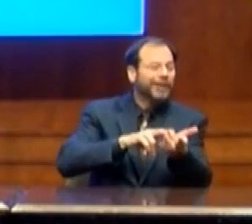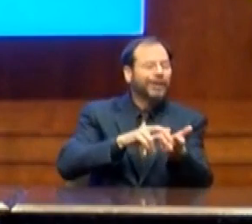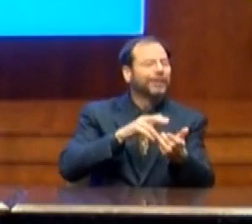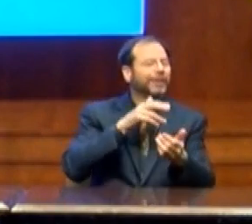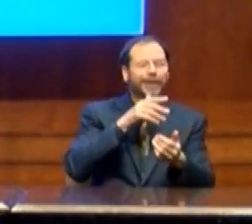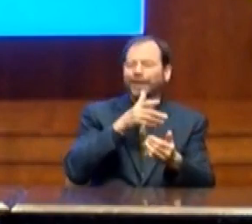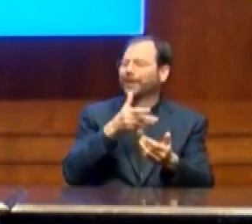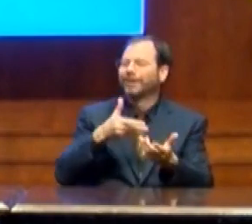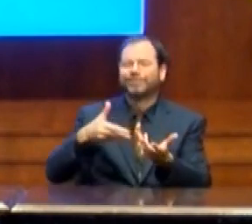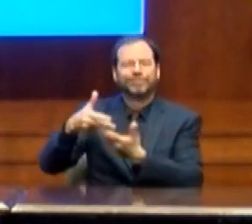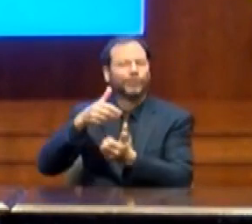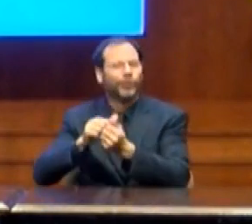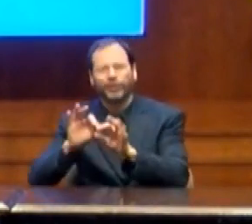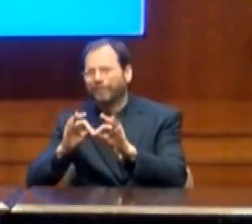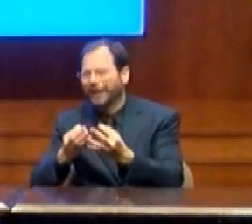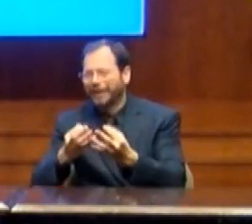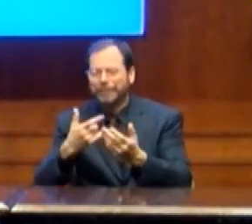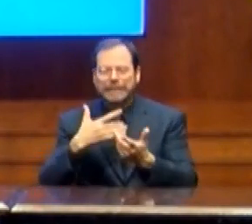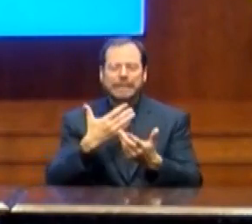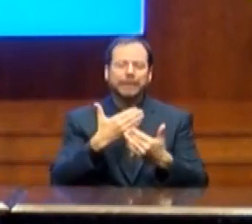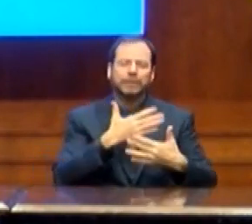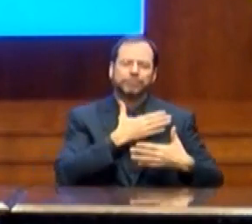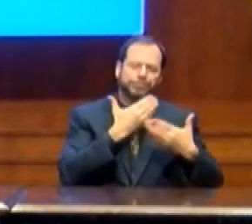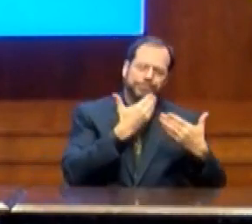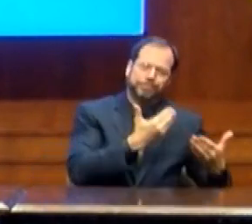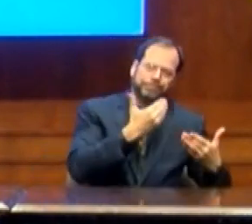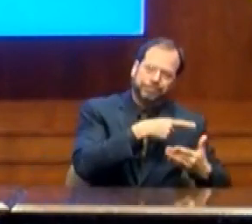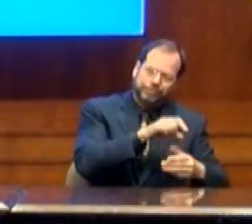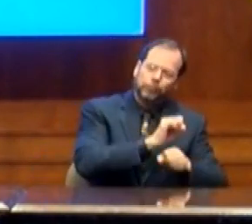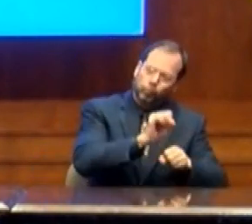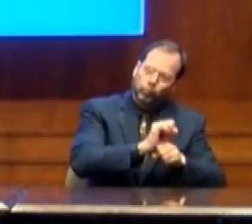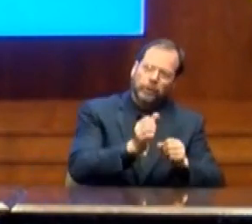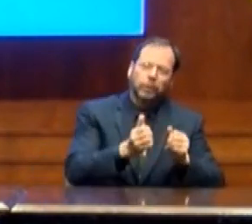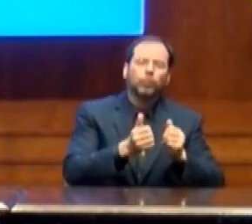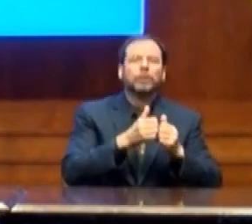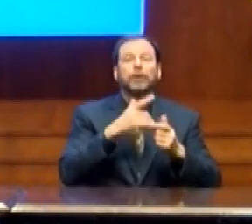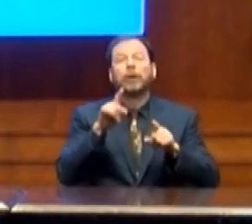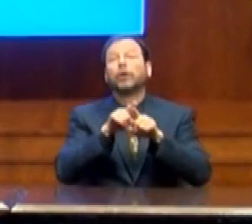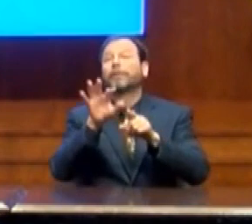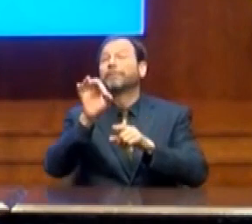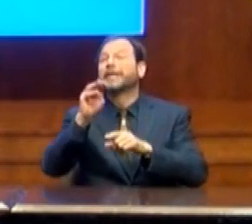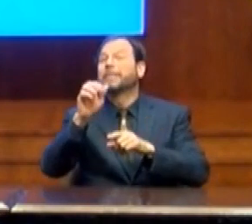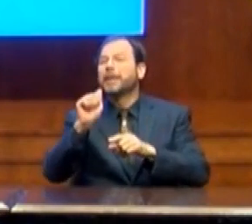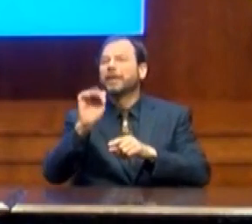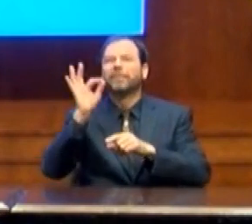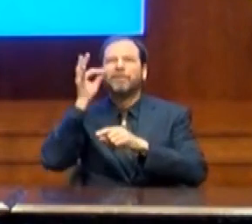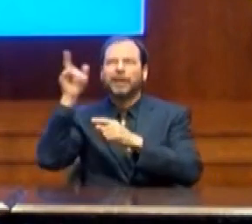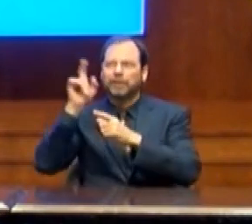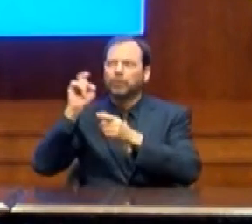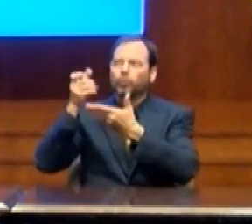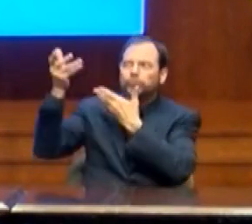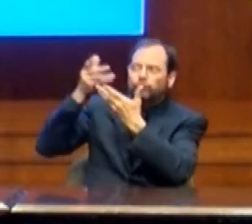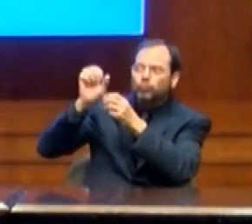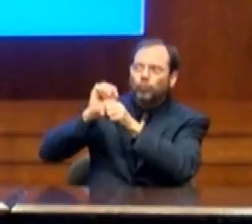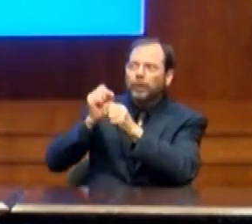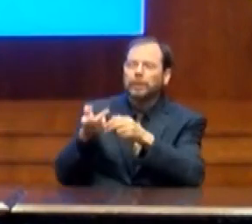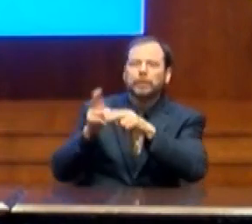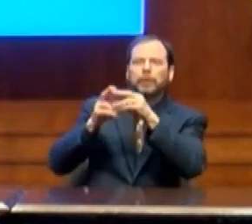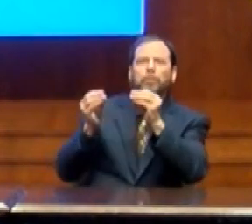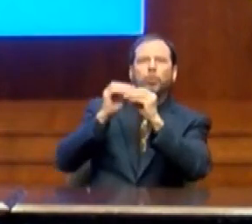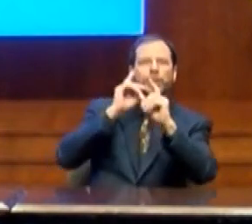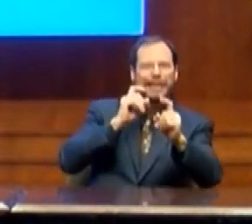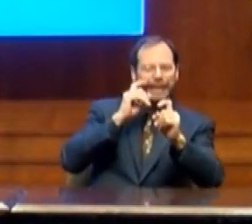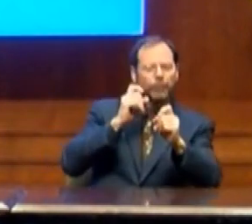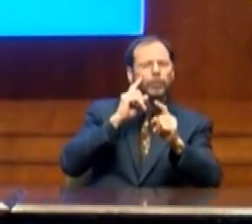this Easter weekend, and my heart is out to them and my gratitude to them. We're continuing to work with FEMA and the federal partners at your direction to increase the